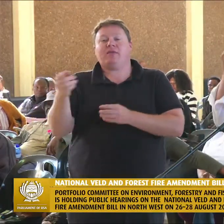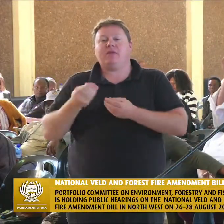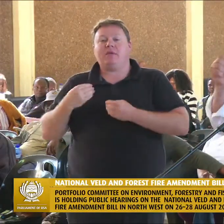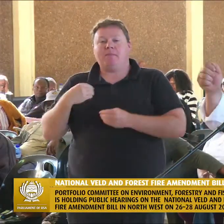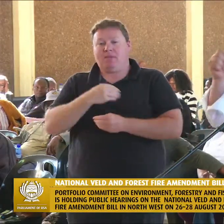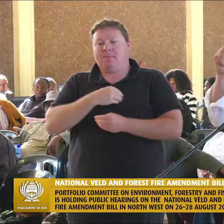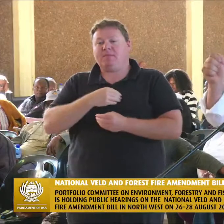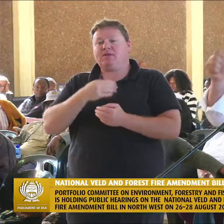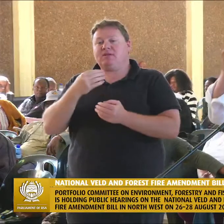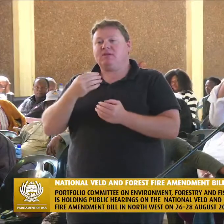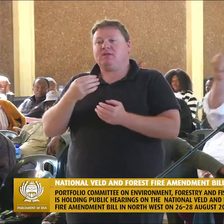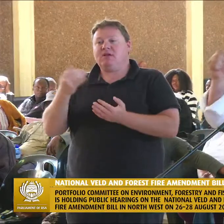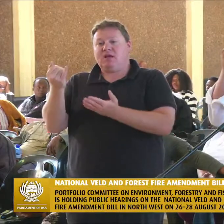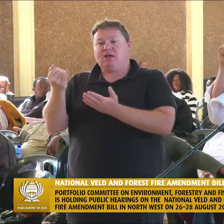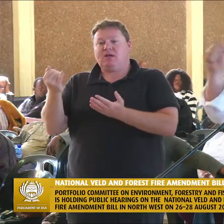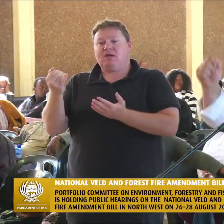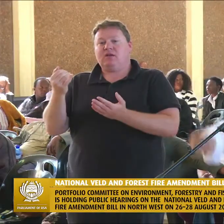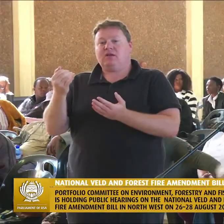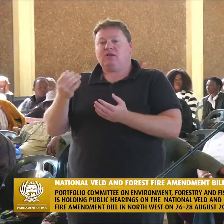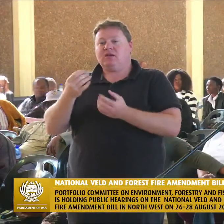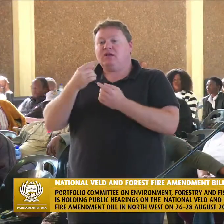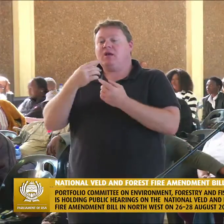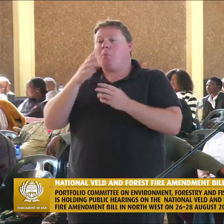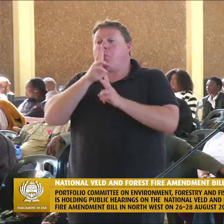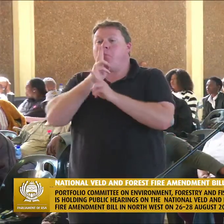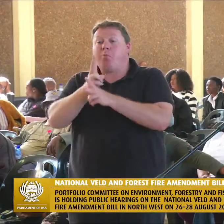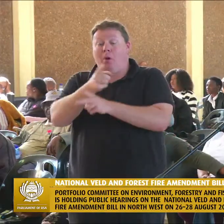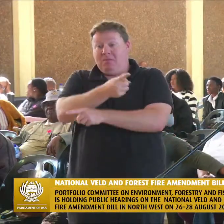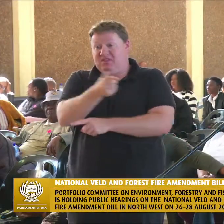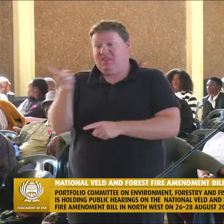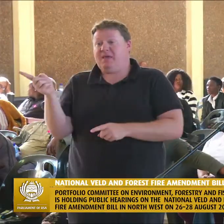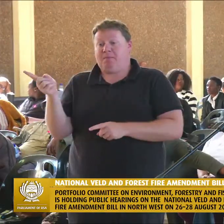that we will do our work to the best of our ability